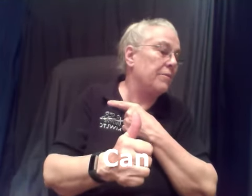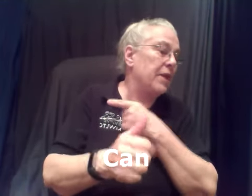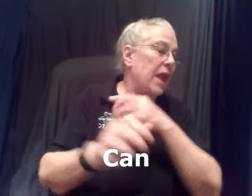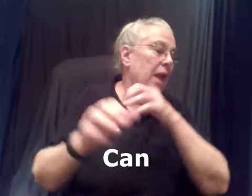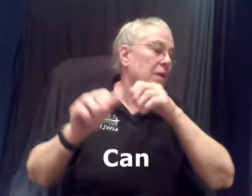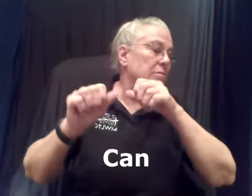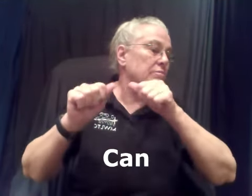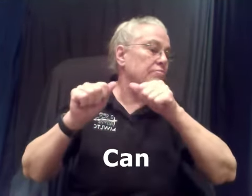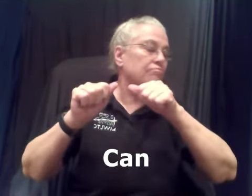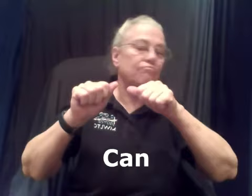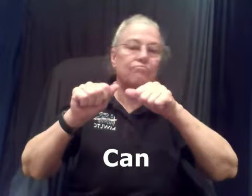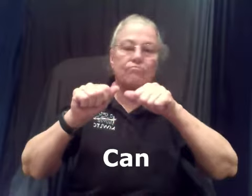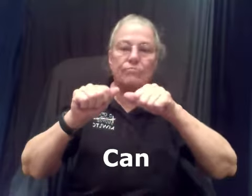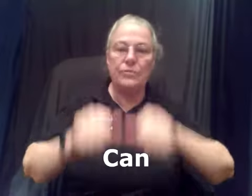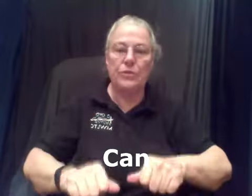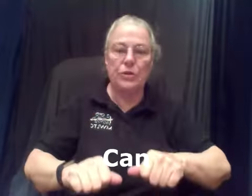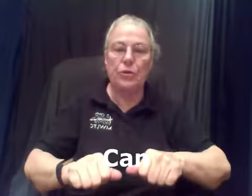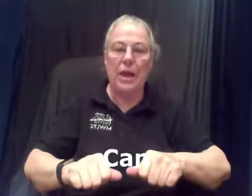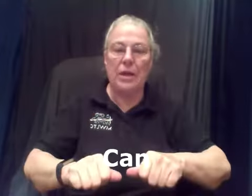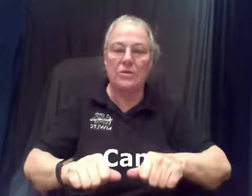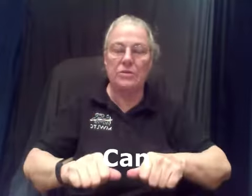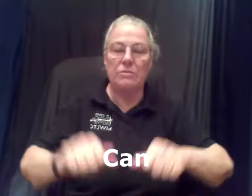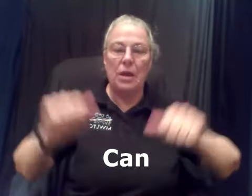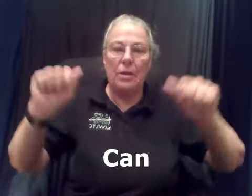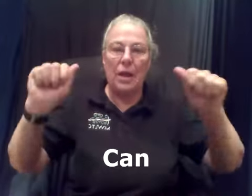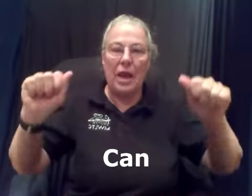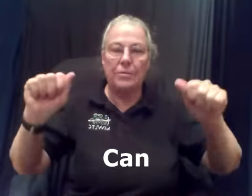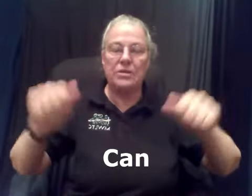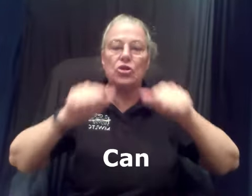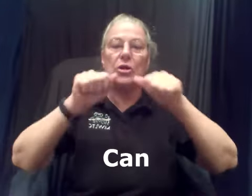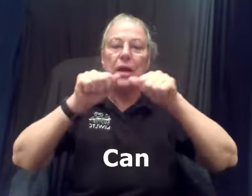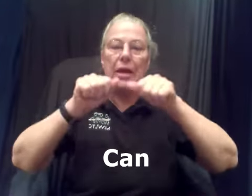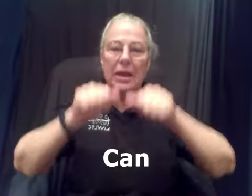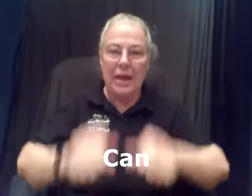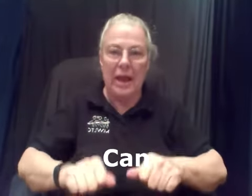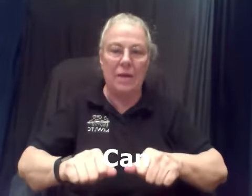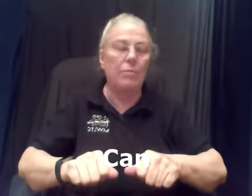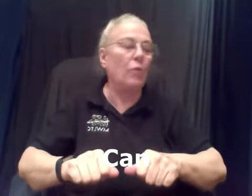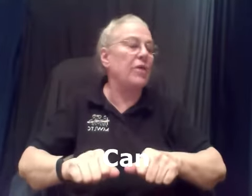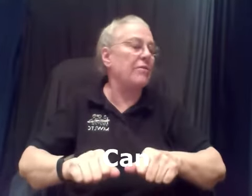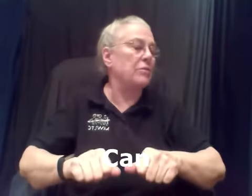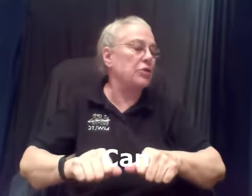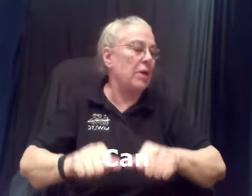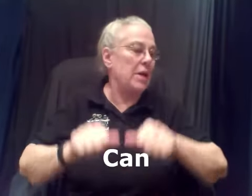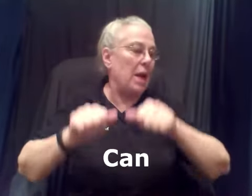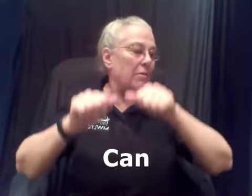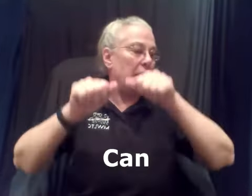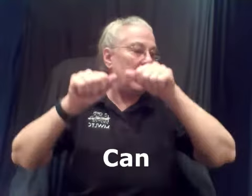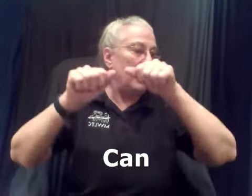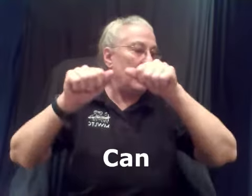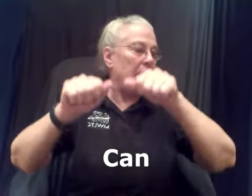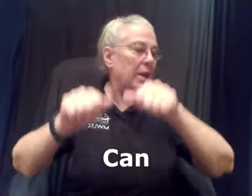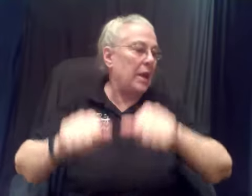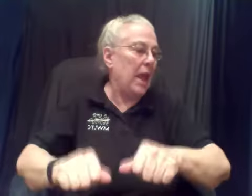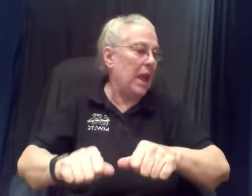Can. Two hands. A position. Can. Both of them straight down. Can.